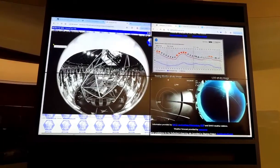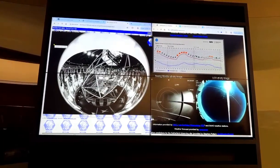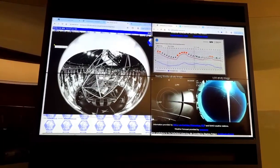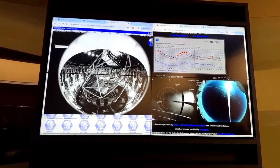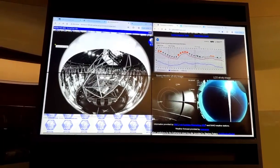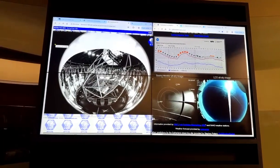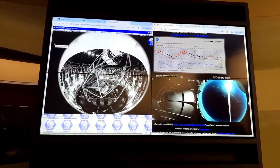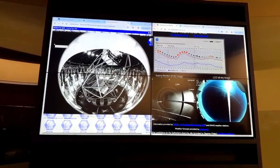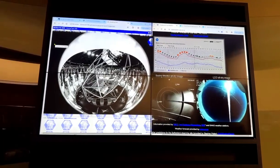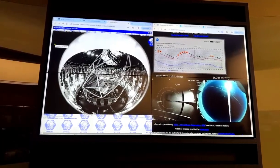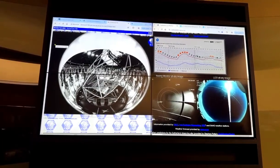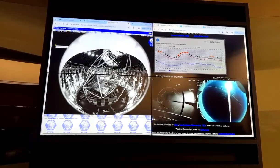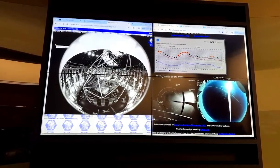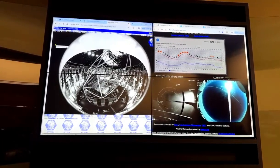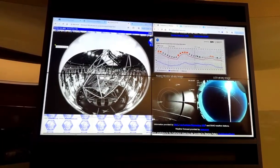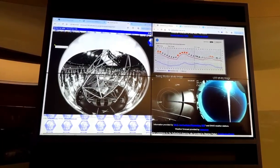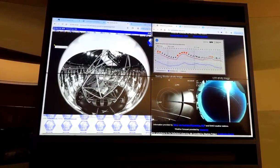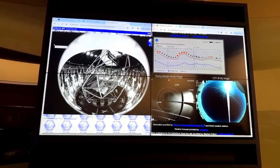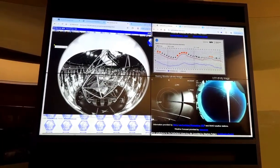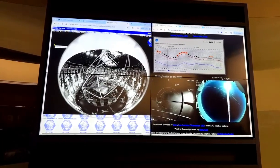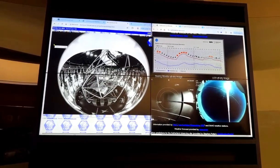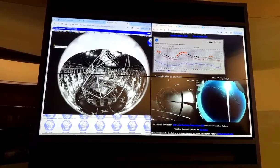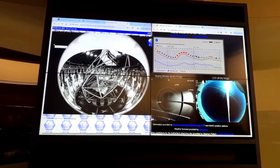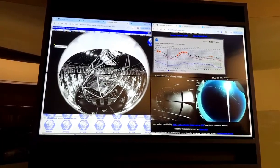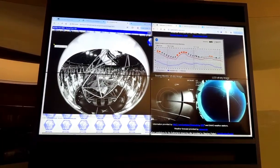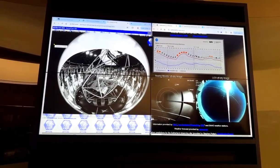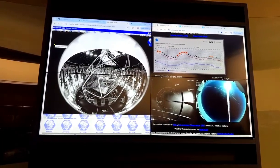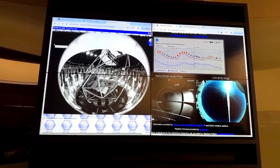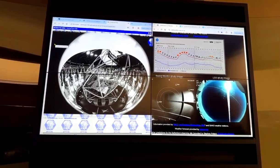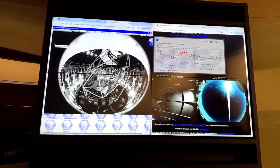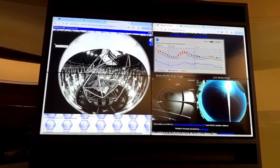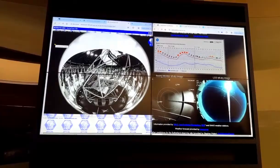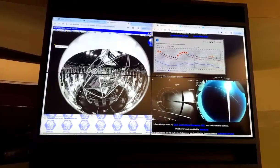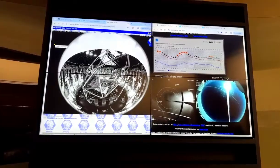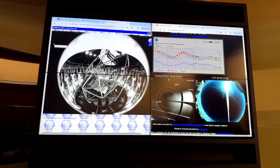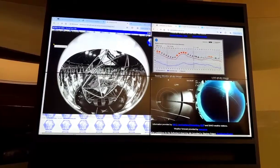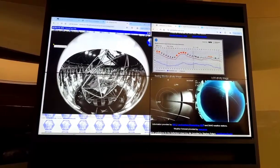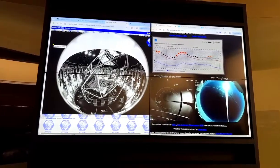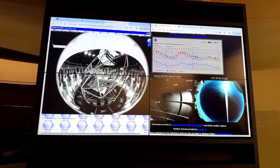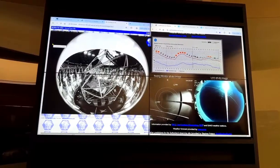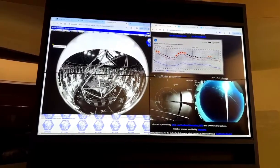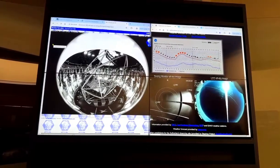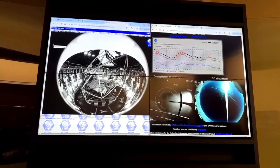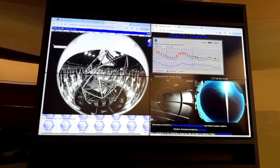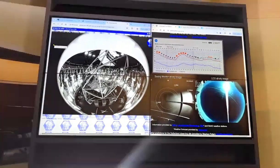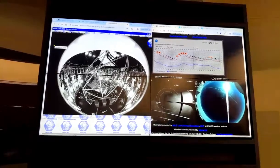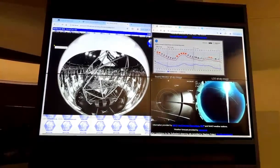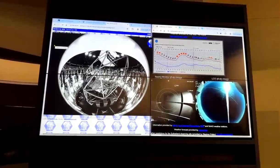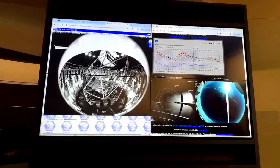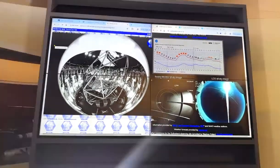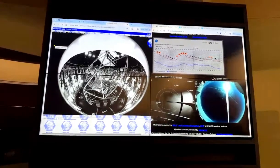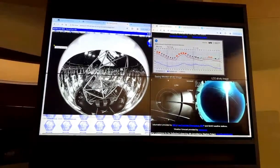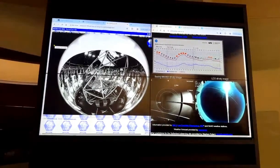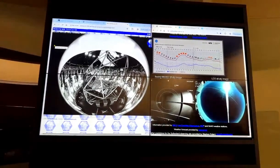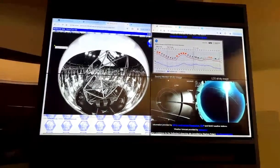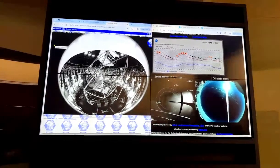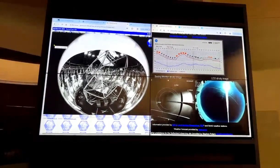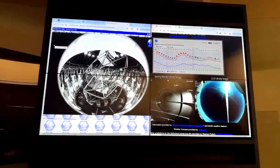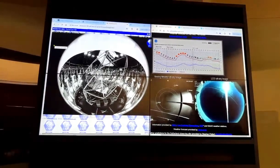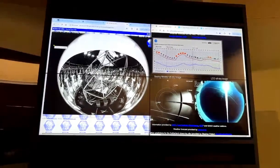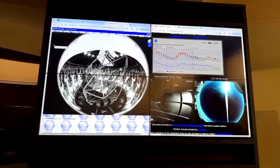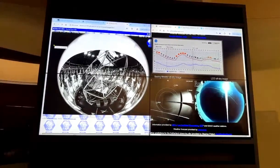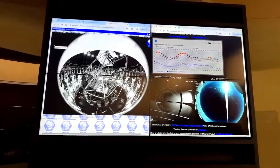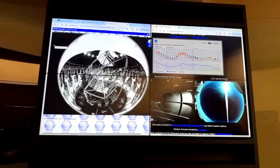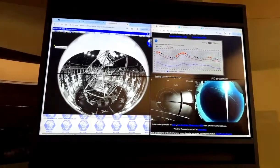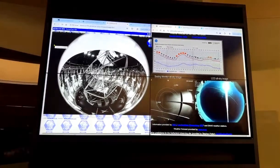slides at night, and then you can look out with the telescope. So the telescope structure lifts up and rotates to follow